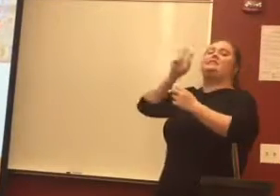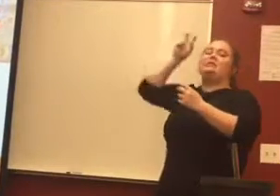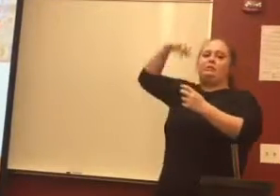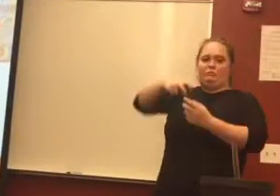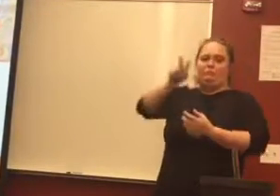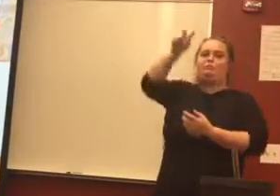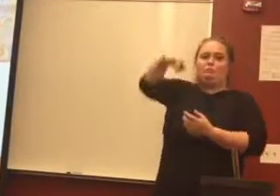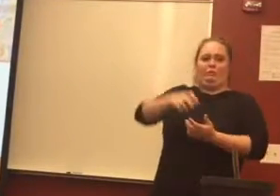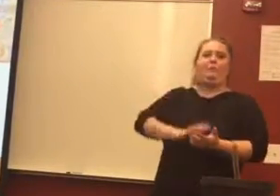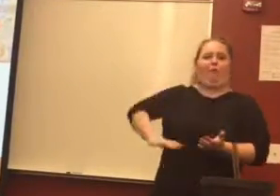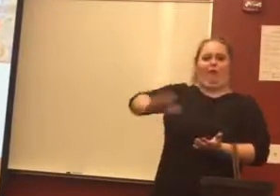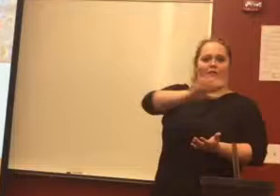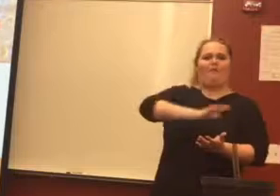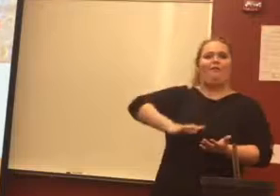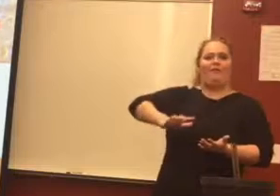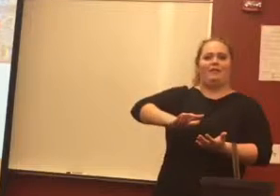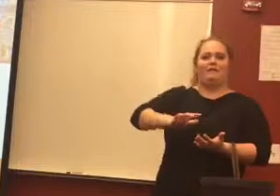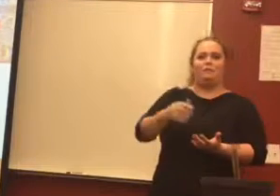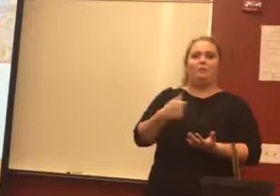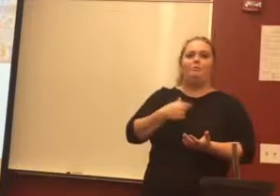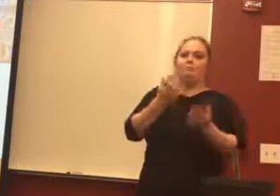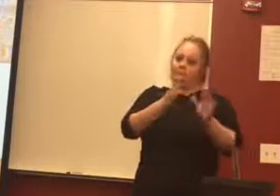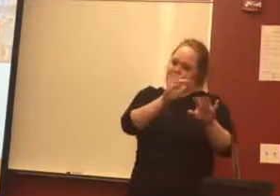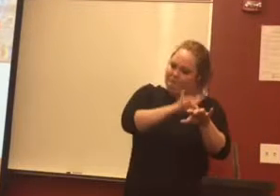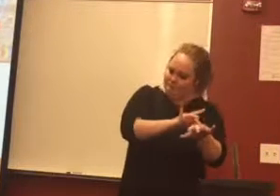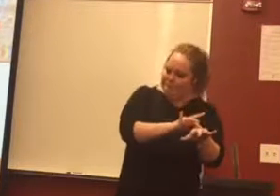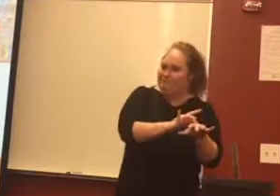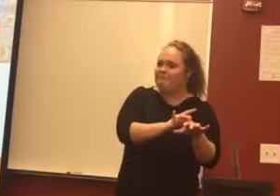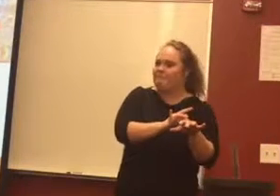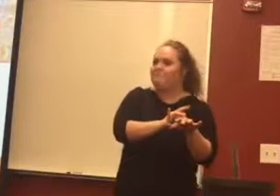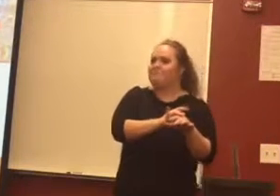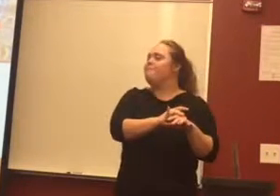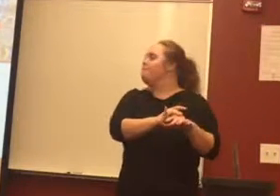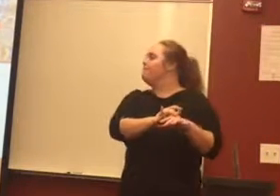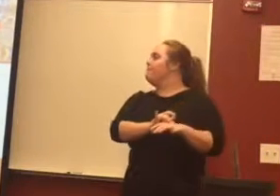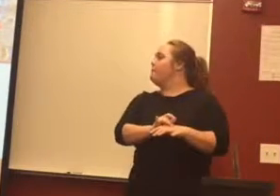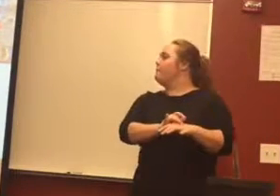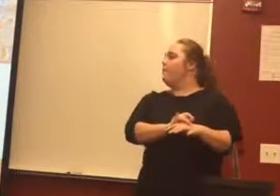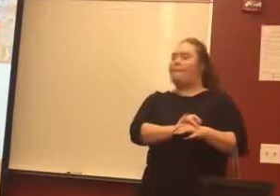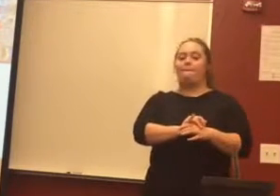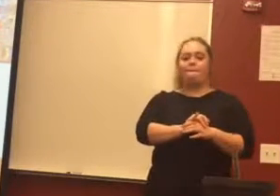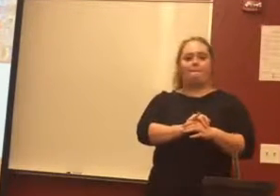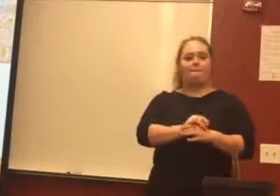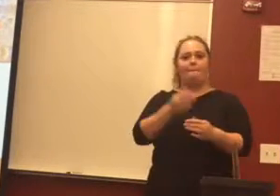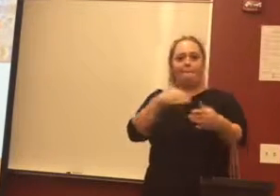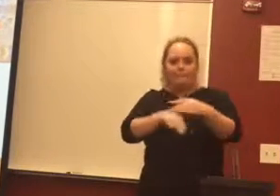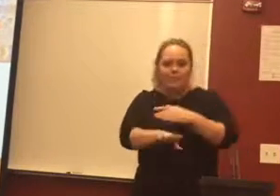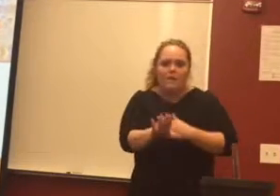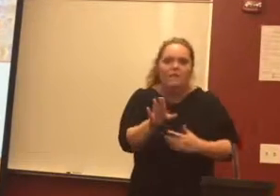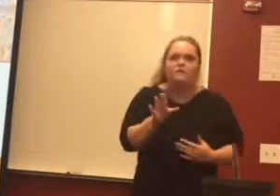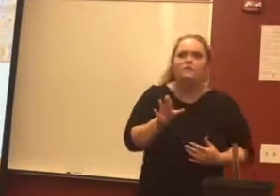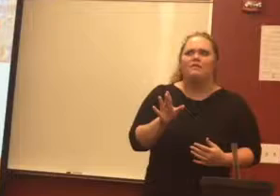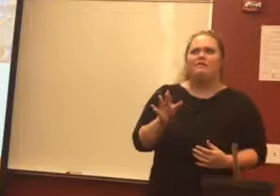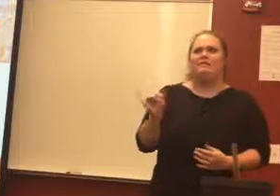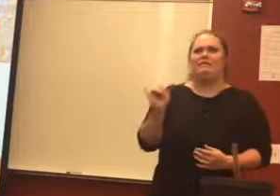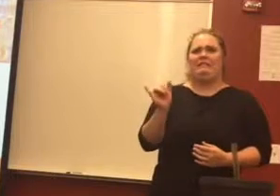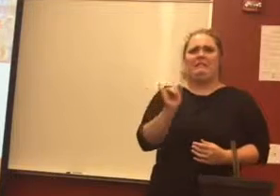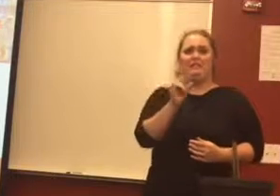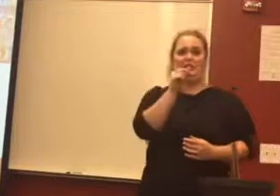amusement park, and when you go in, it's like a zoo, and you can like go see all